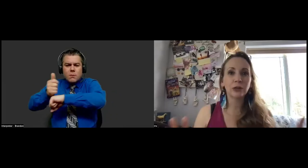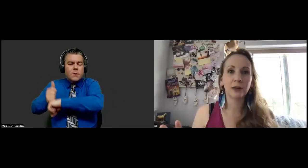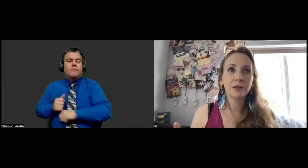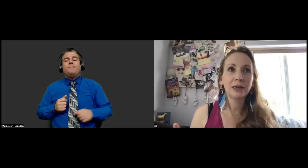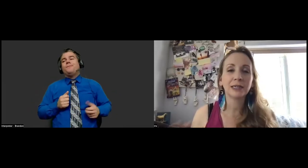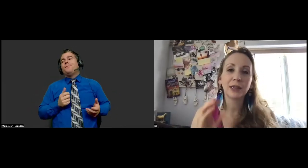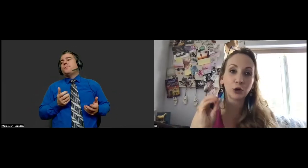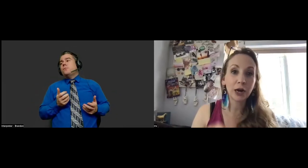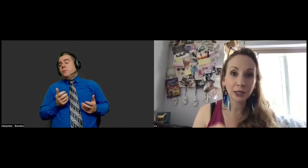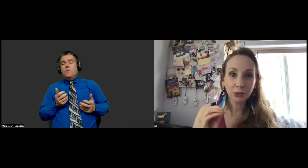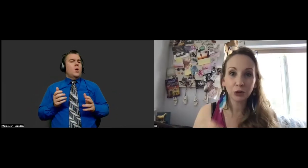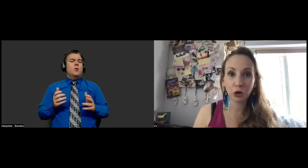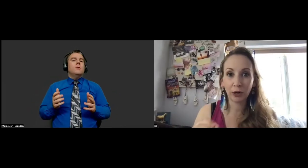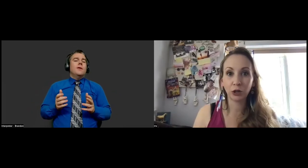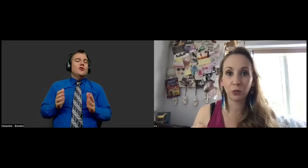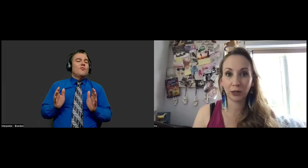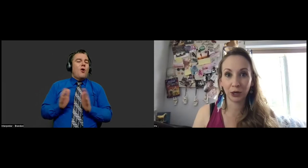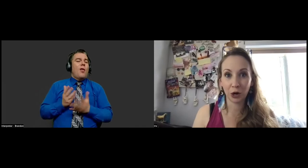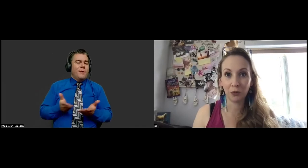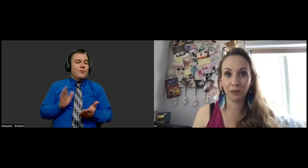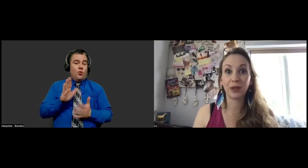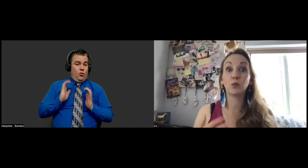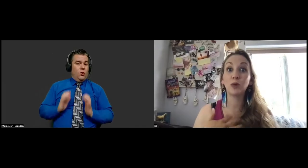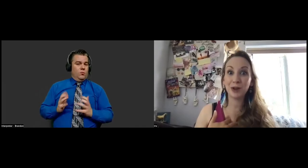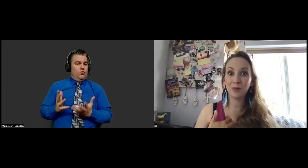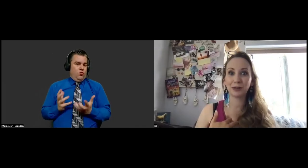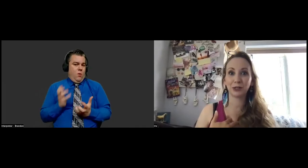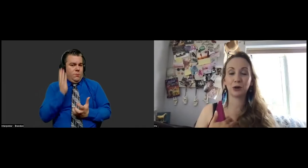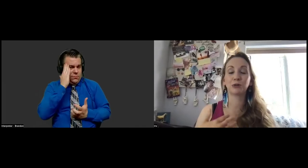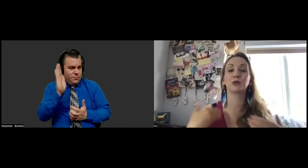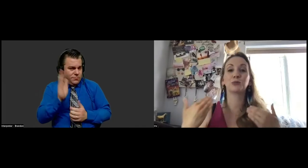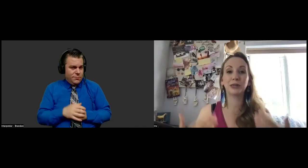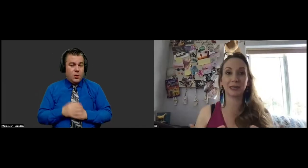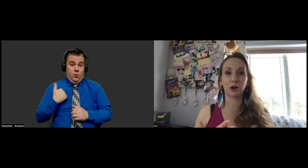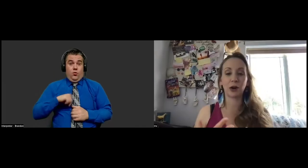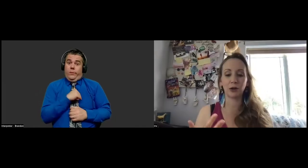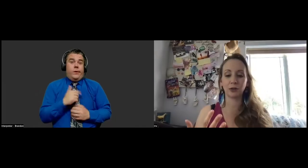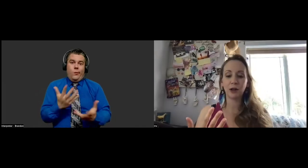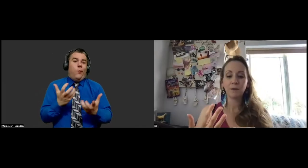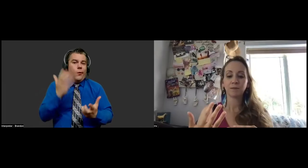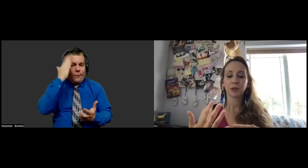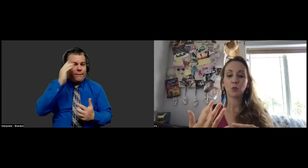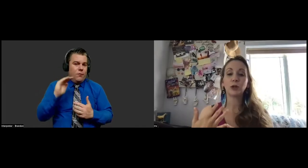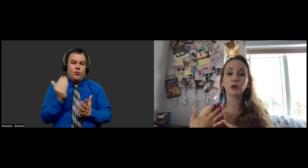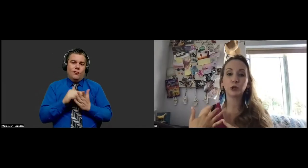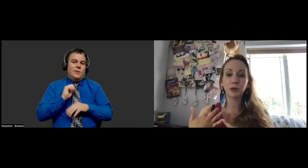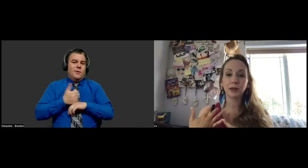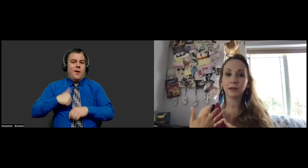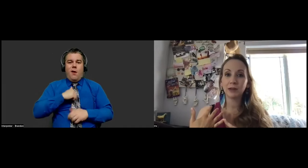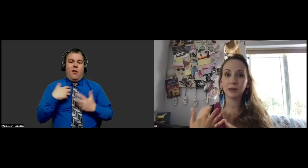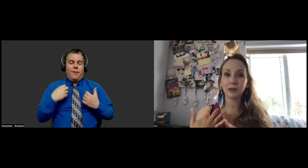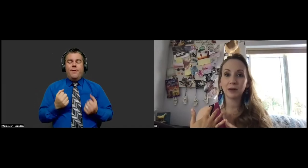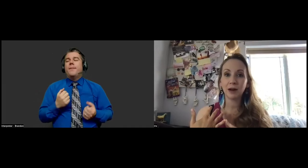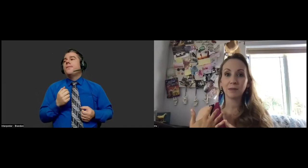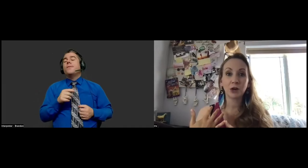These are the little things that your customers are going to want to know, that we want to know to reset our health. When you're